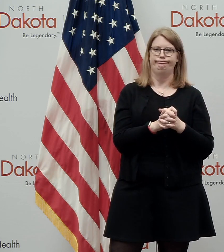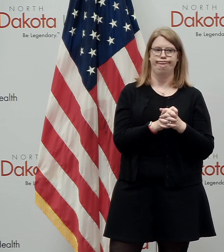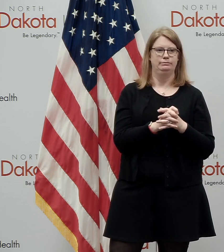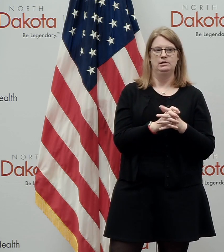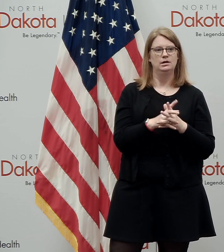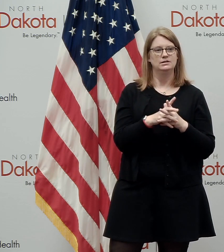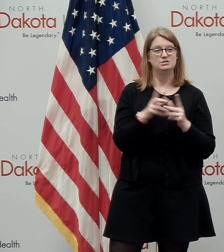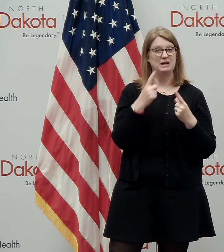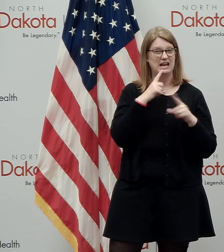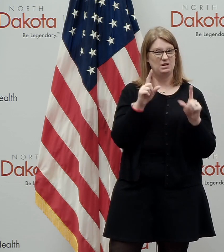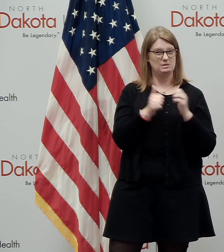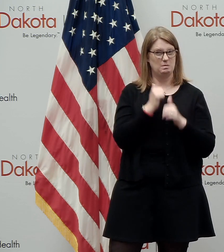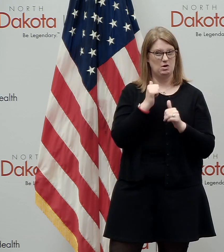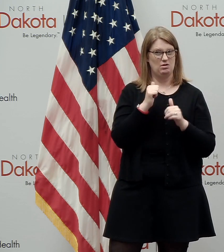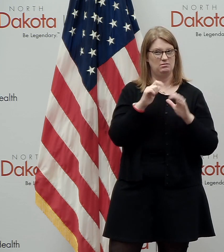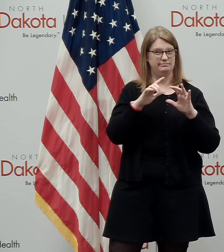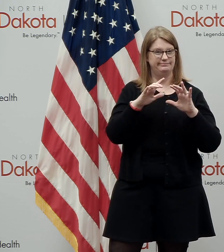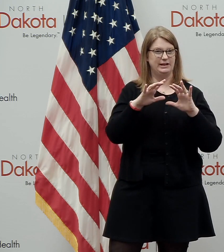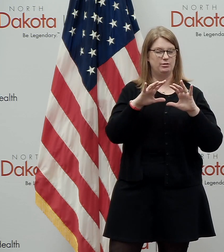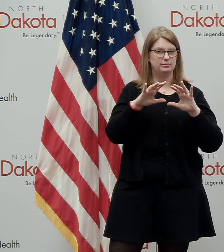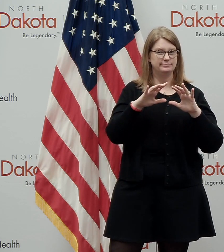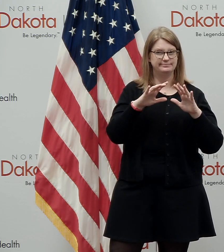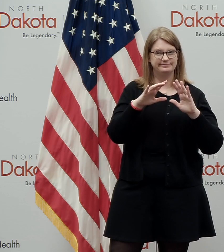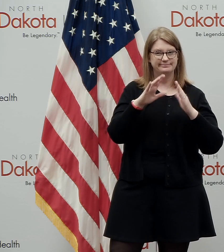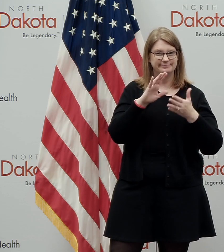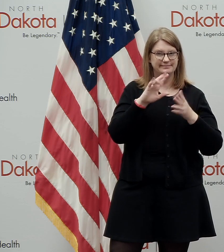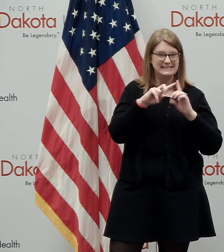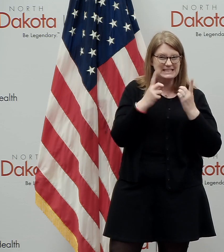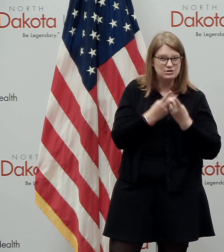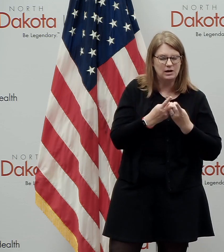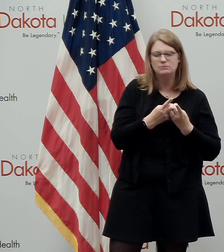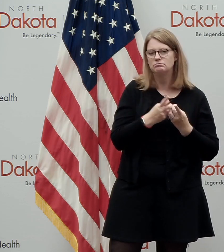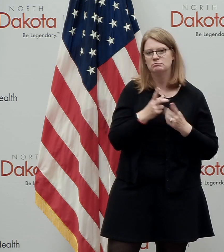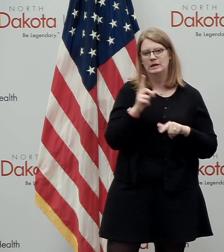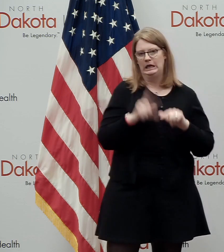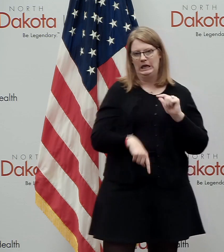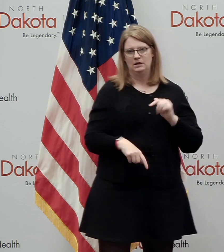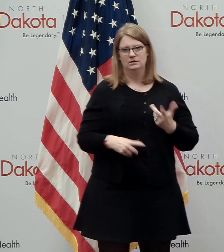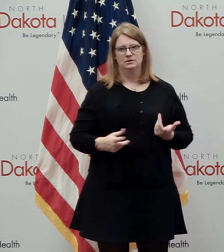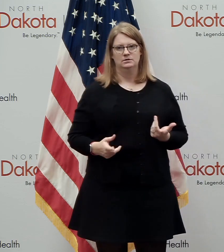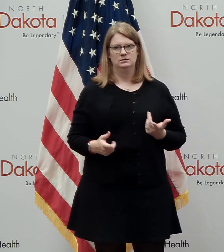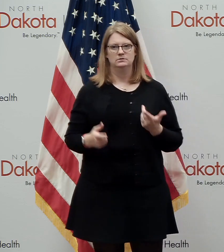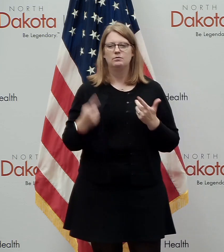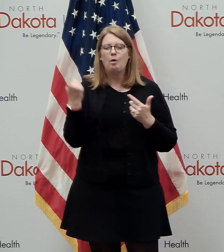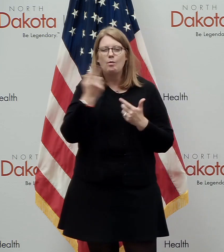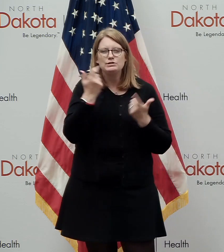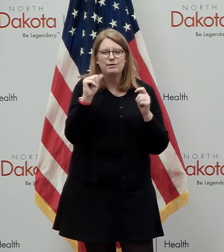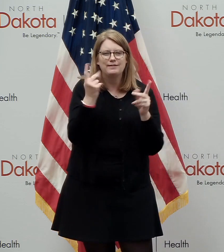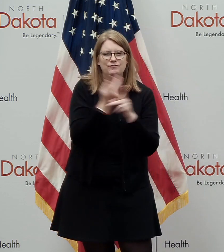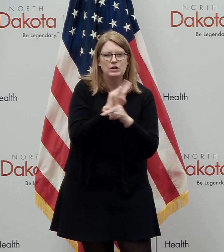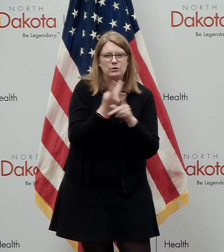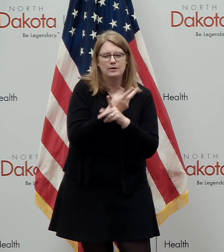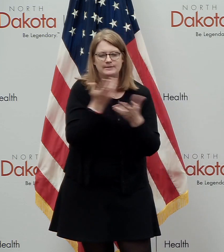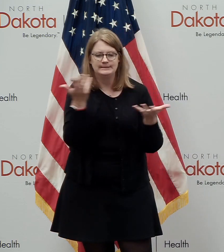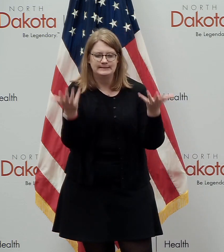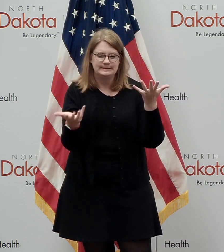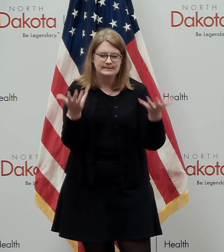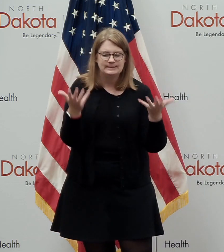path forward yet. But our goal is always, trying to find the perfect or the best balance between